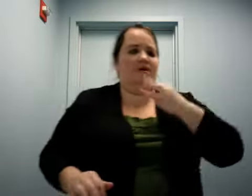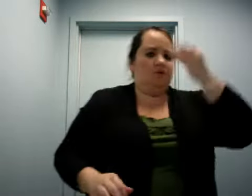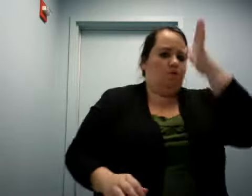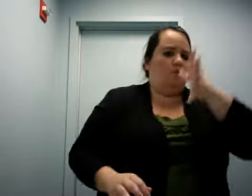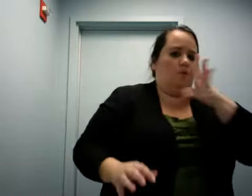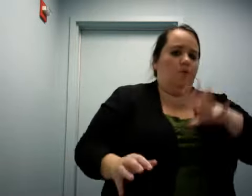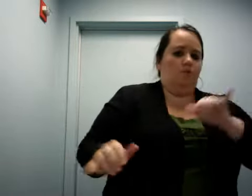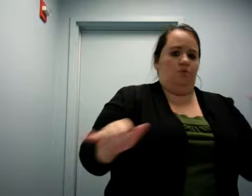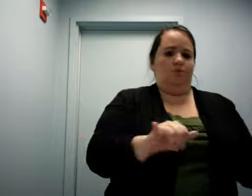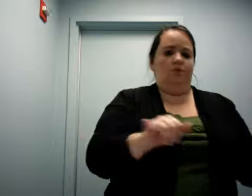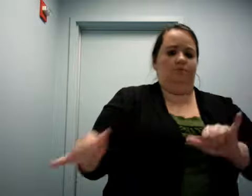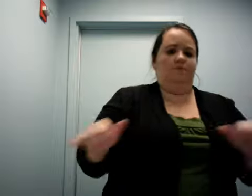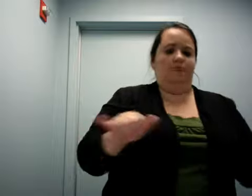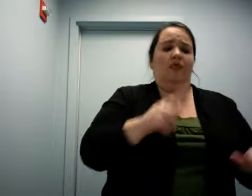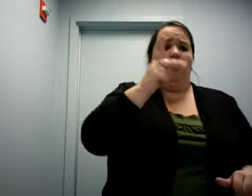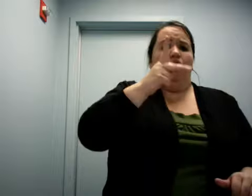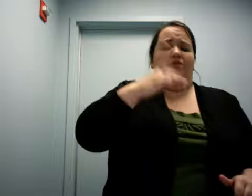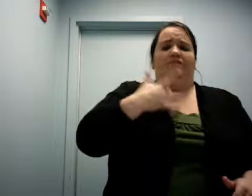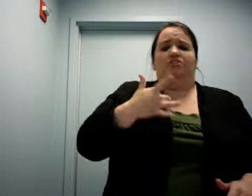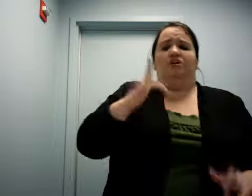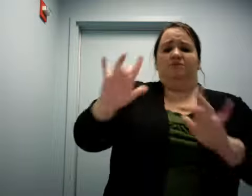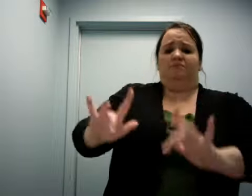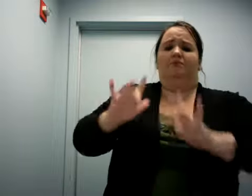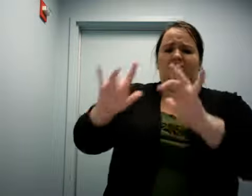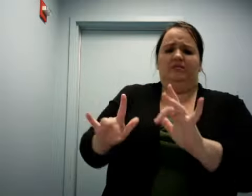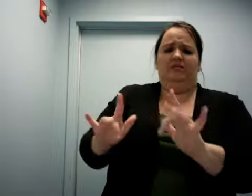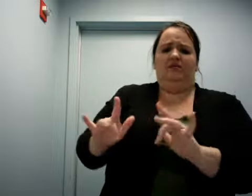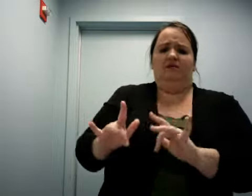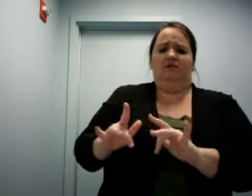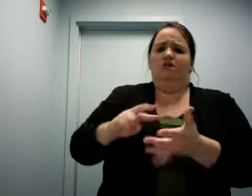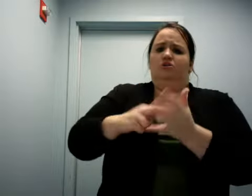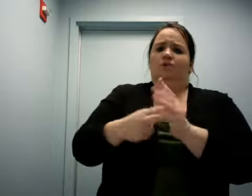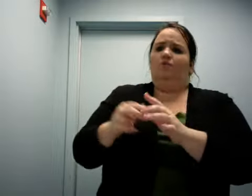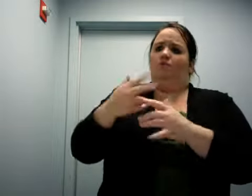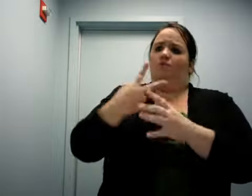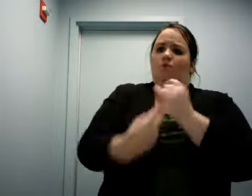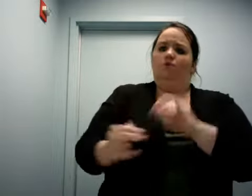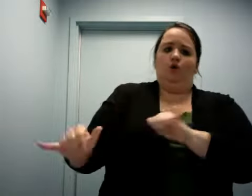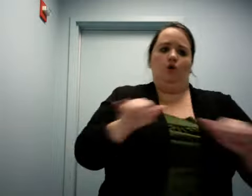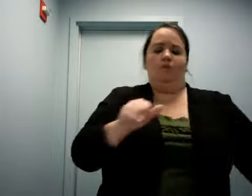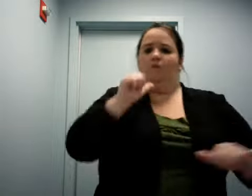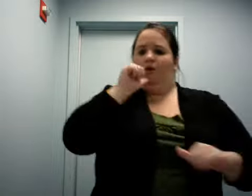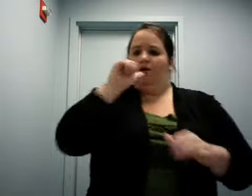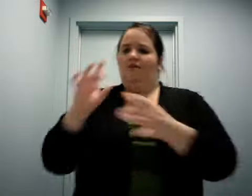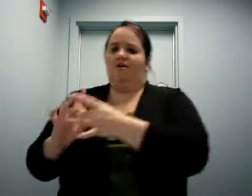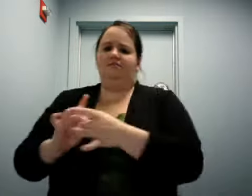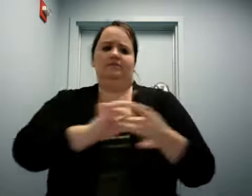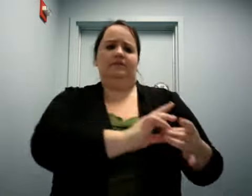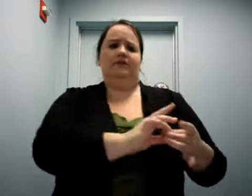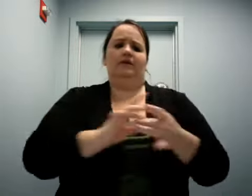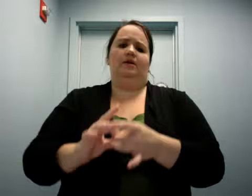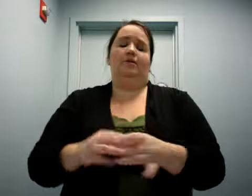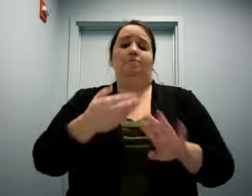complex than pity, no possibility of a connection as human equals. I must say that before I went to the U.S. I didn't